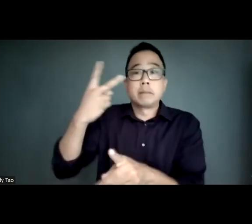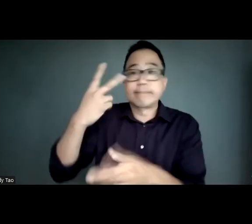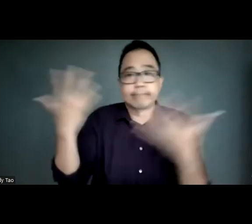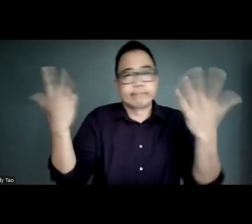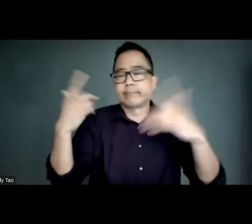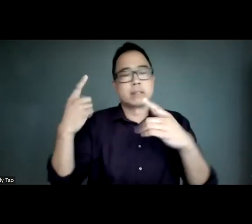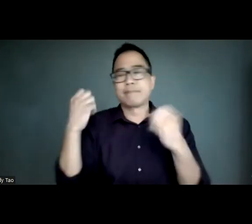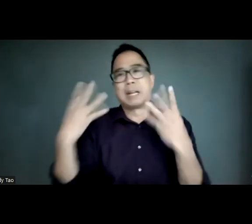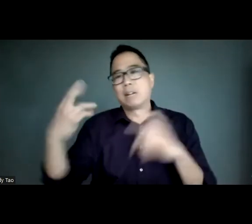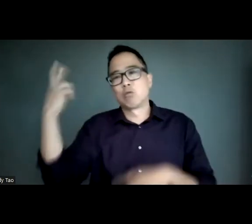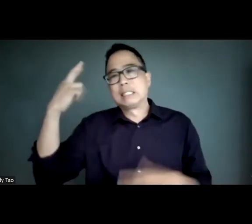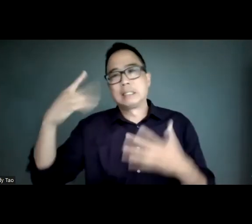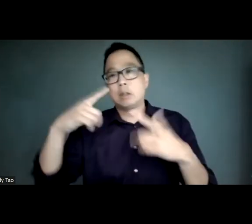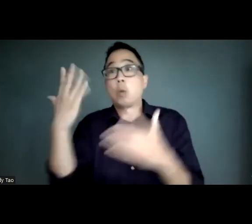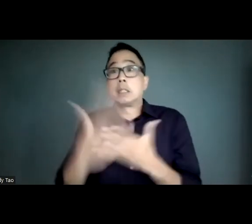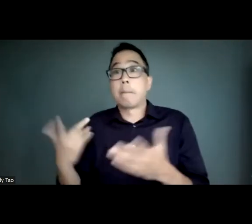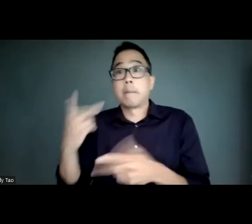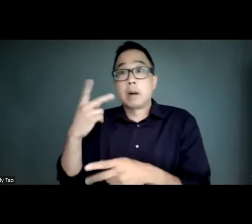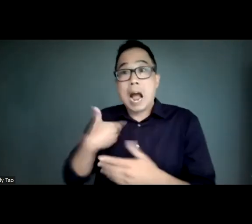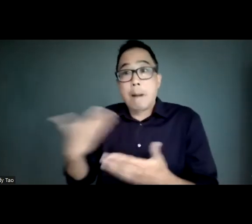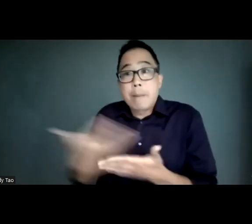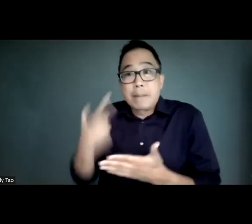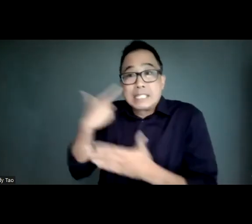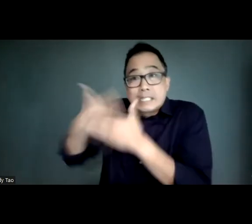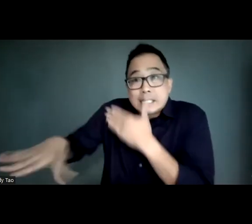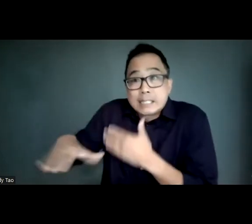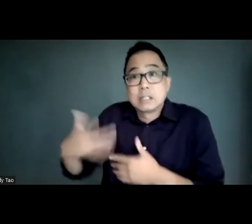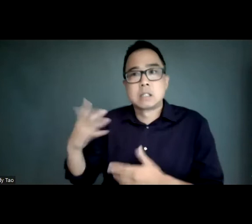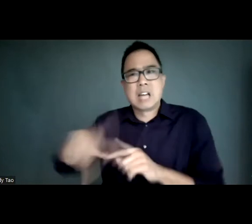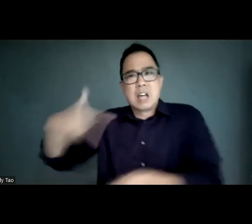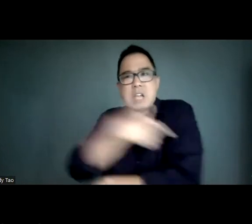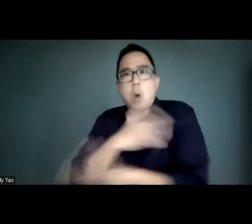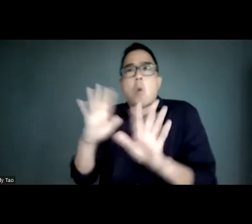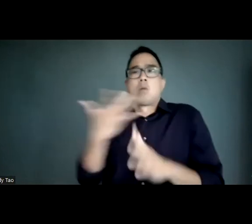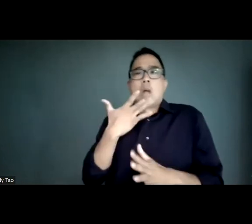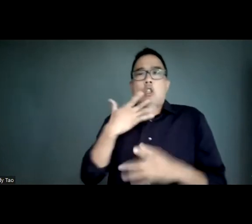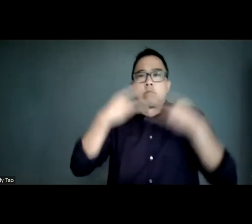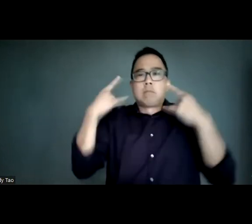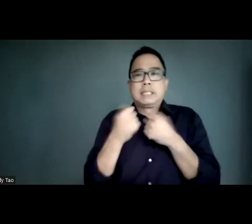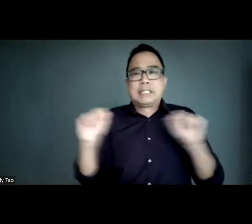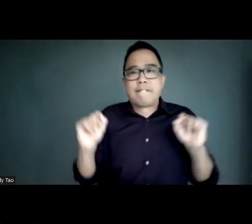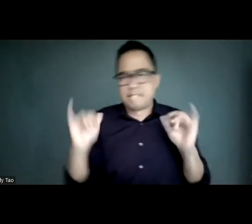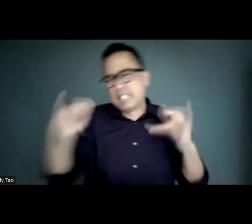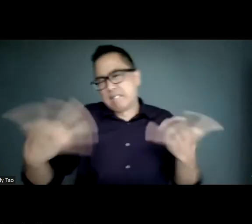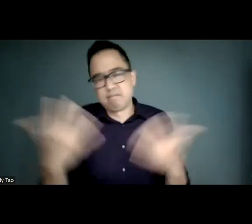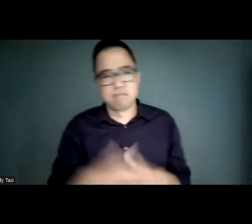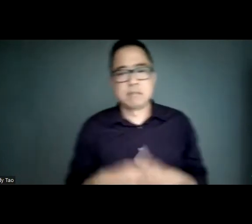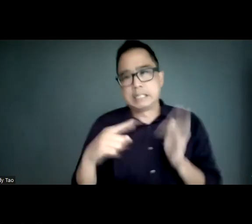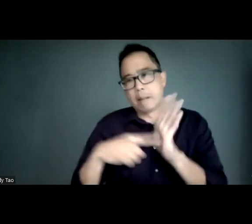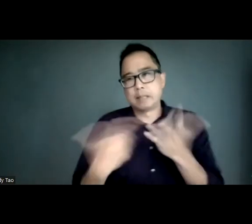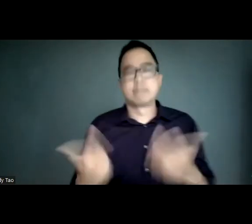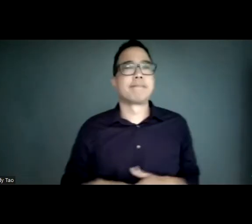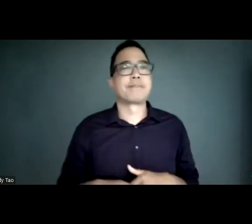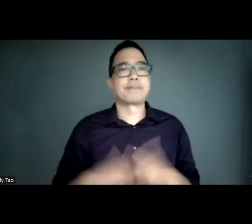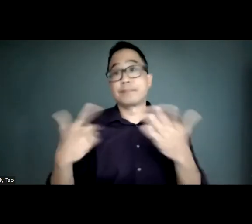Some are potentially in process of an organ transplant. Some potentially, you know, just